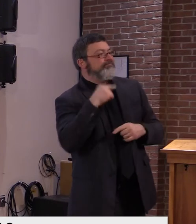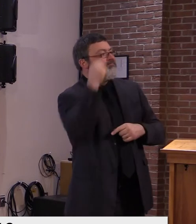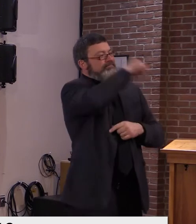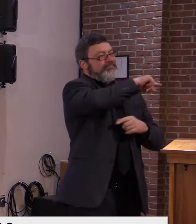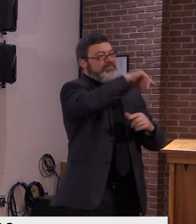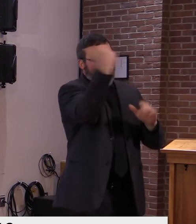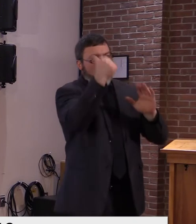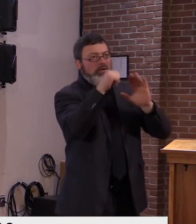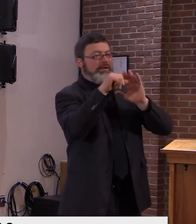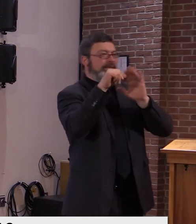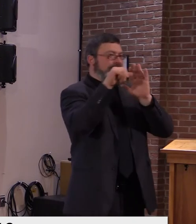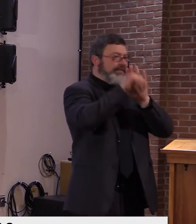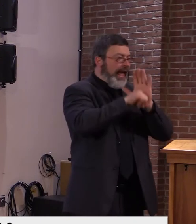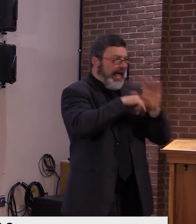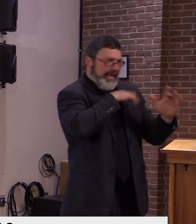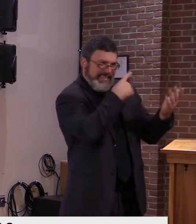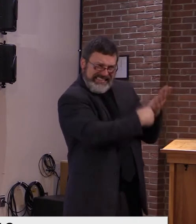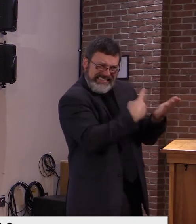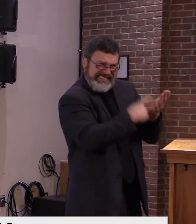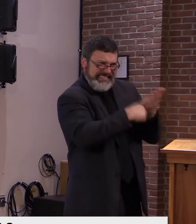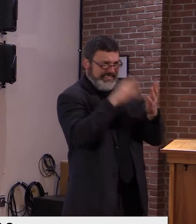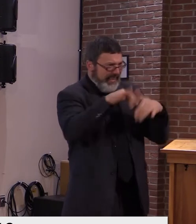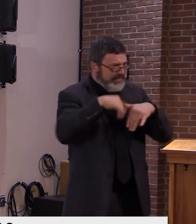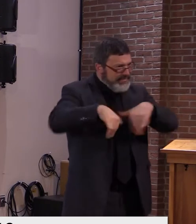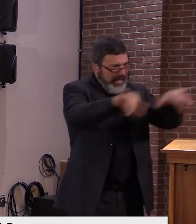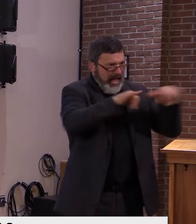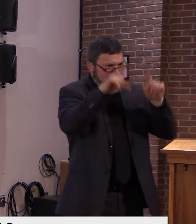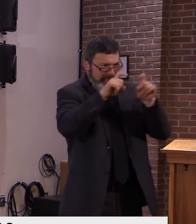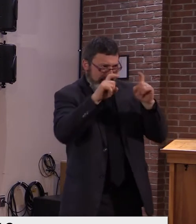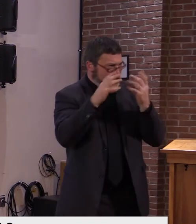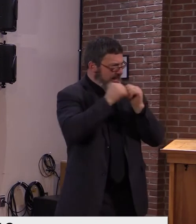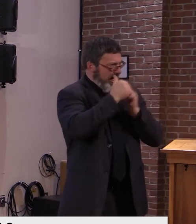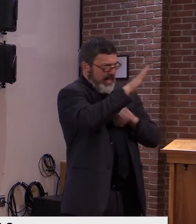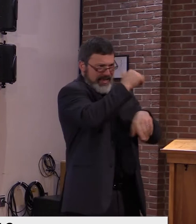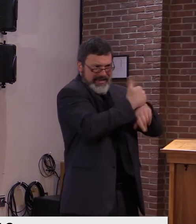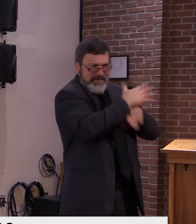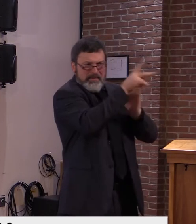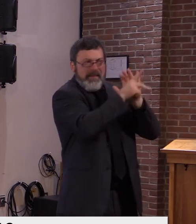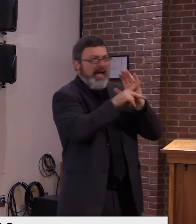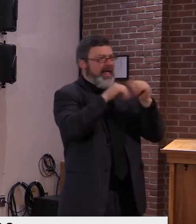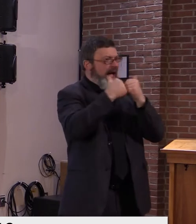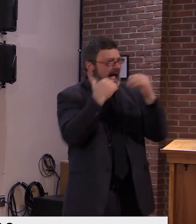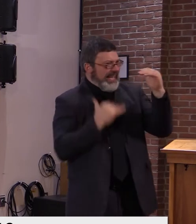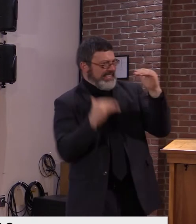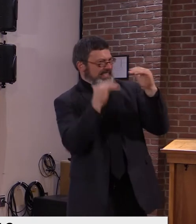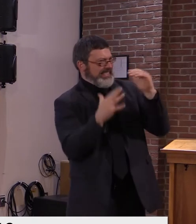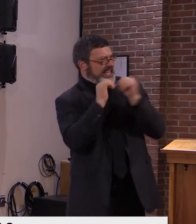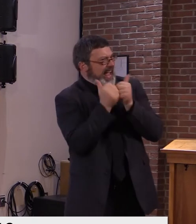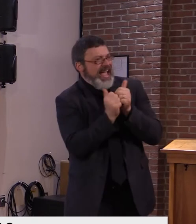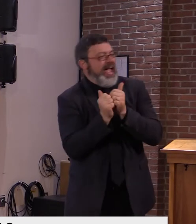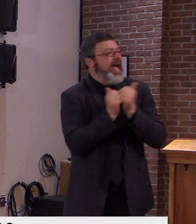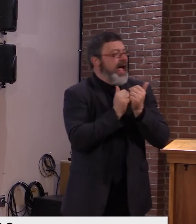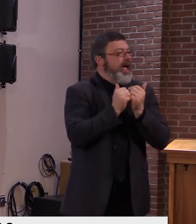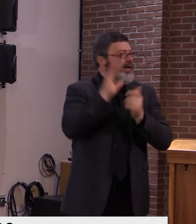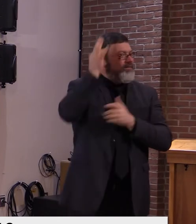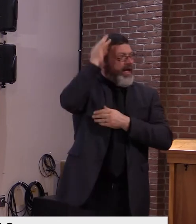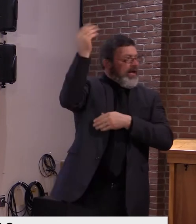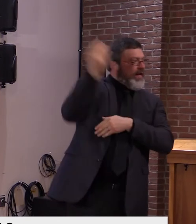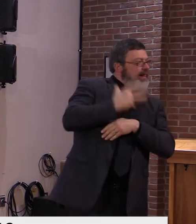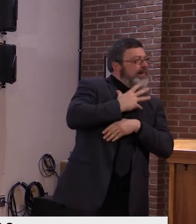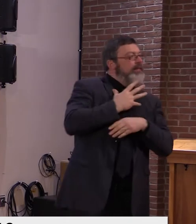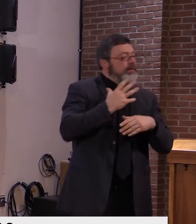to decide how Vermont will approach testing in the spring, and to a certain extent, our decision will be influenced significantly by the federal